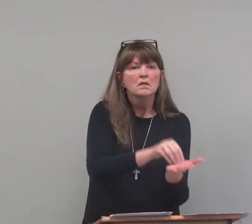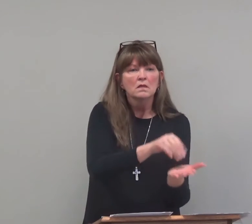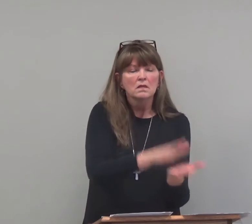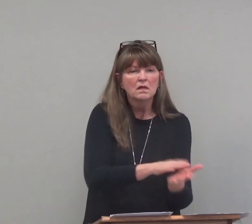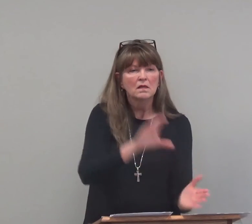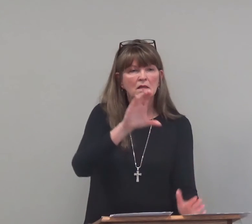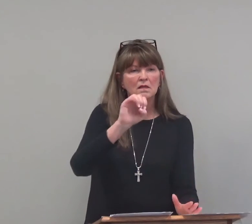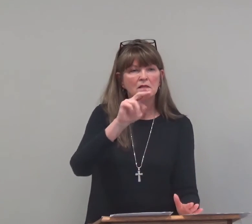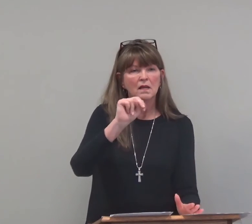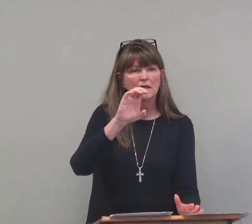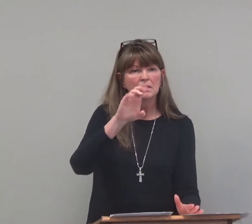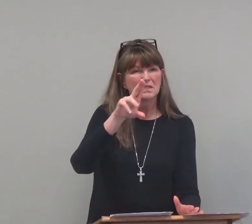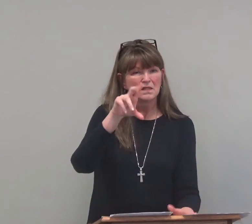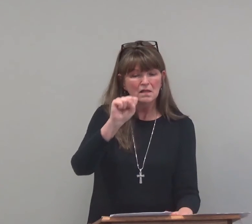of a census.